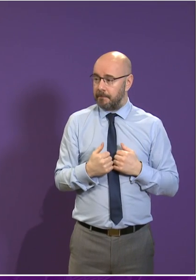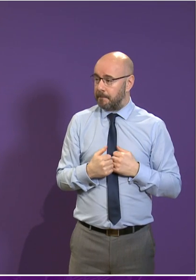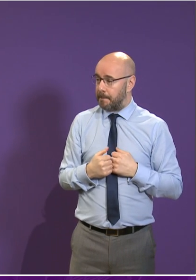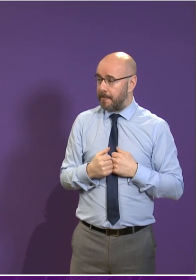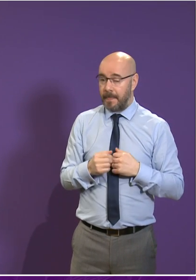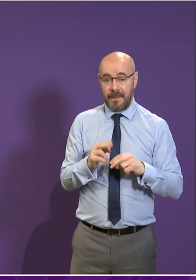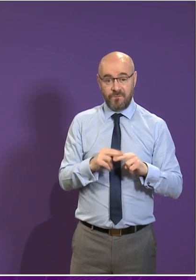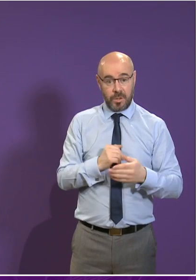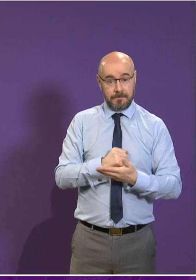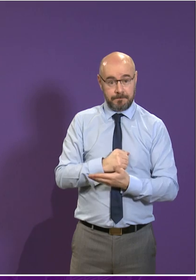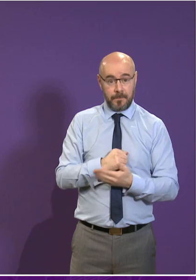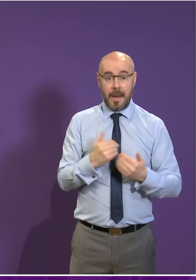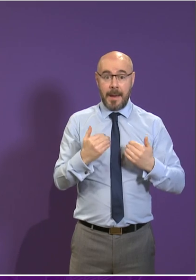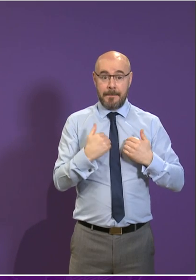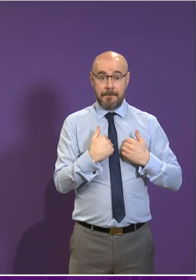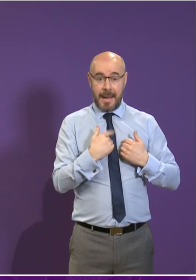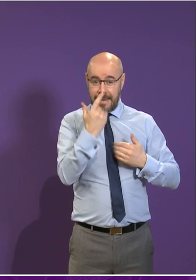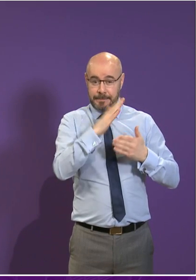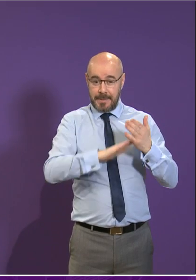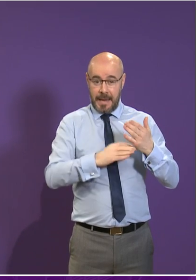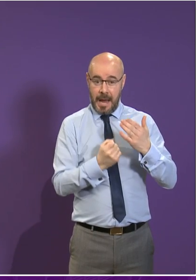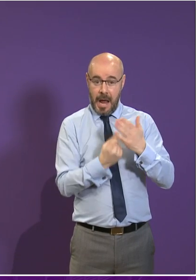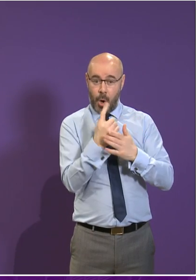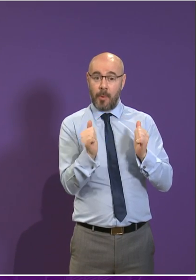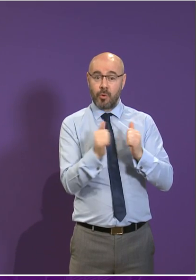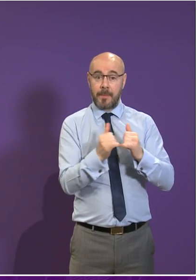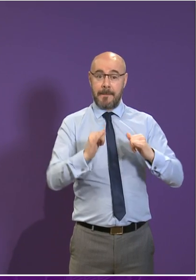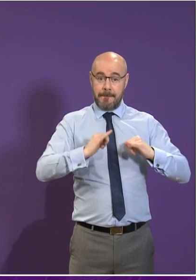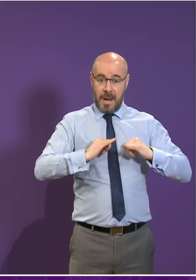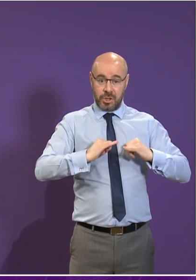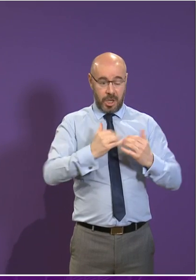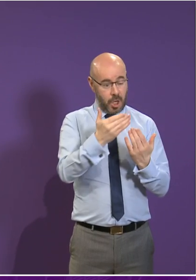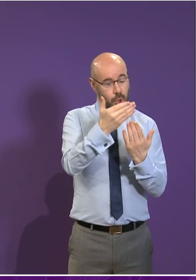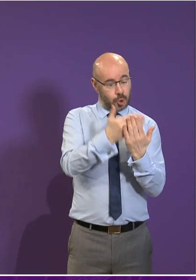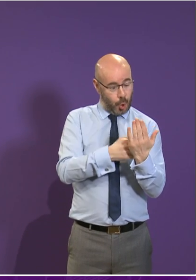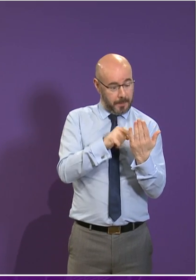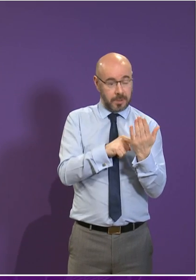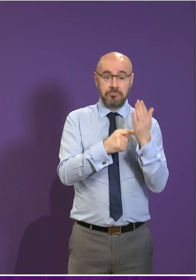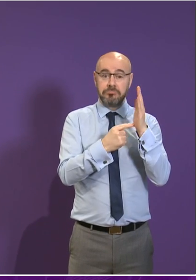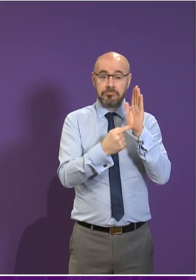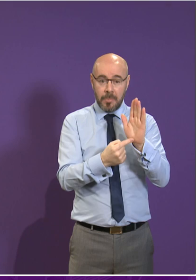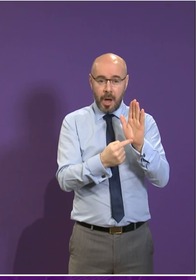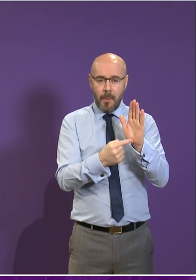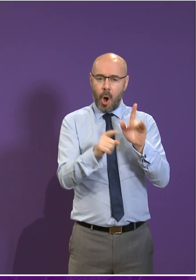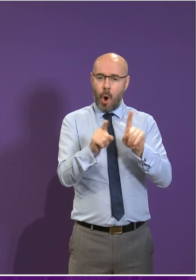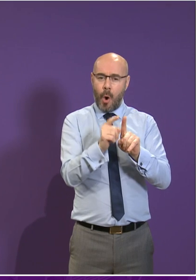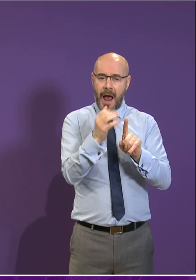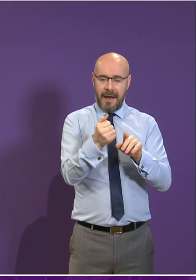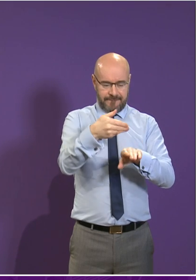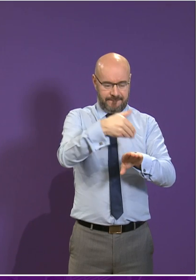my experience as an outcome agreement manager. The outcome agreement isn't essentially just the document itself, it's the whole process that